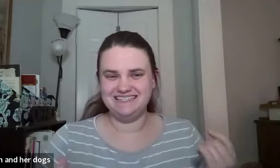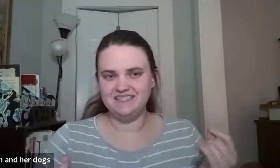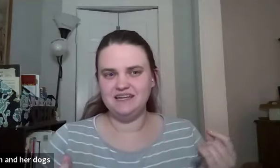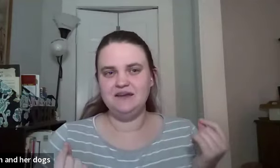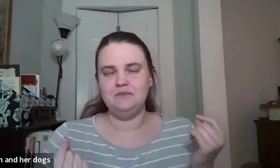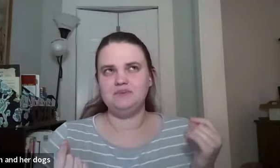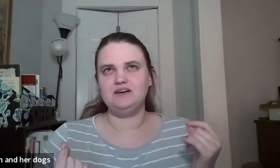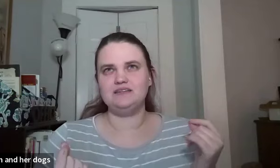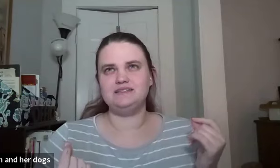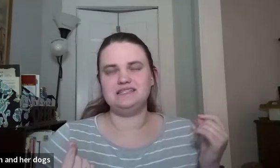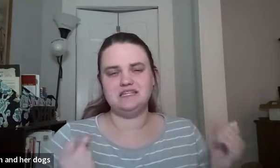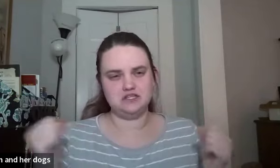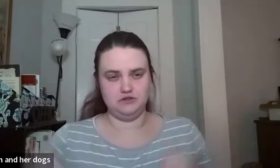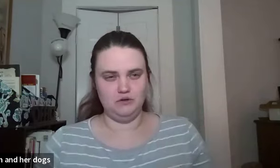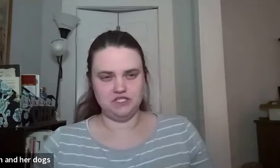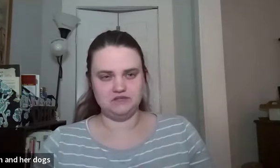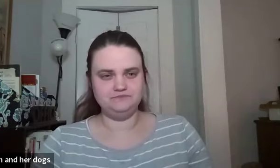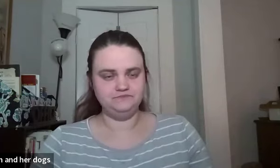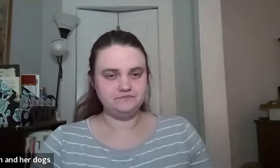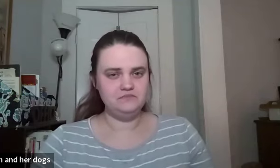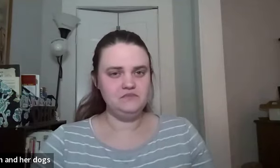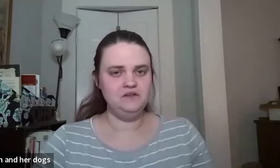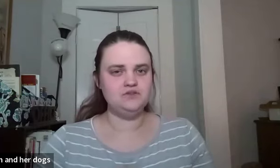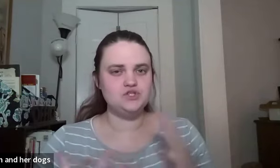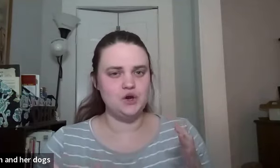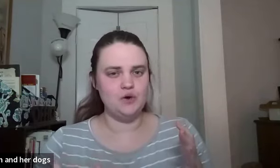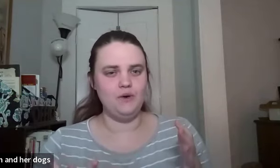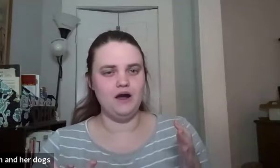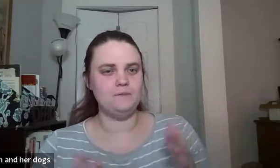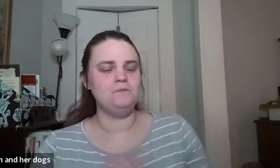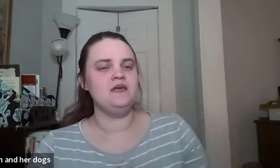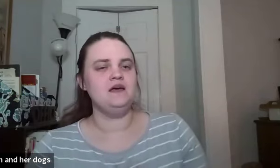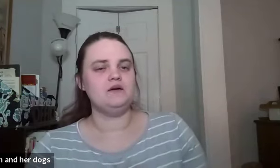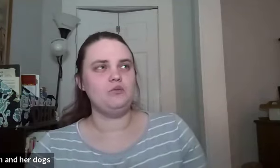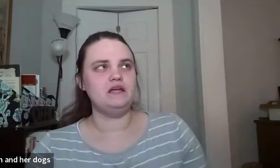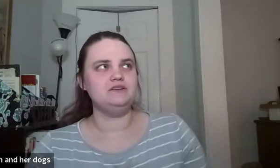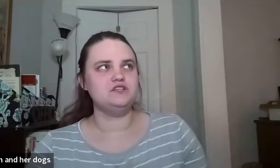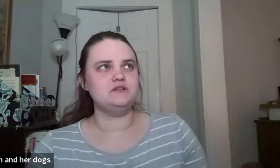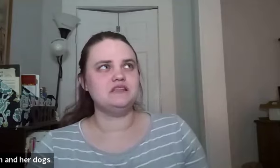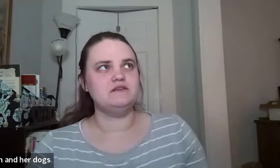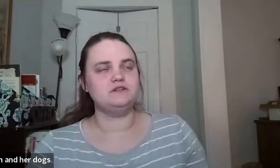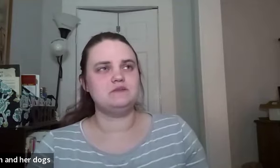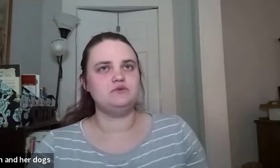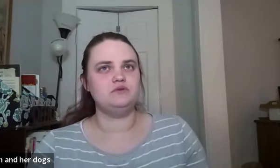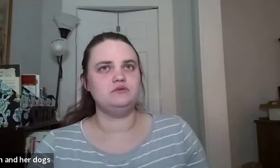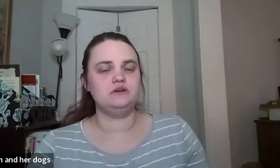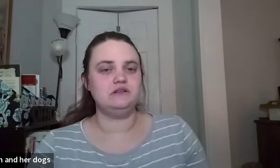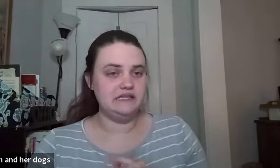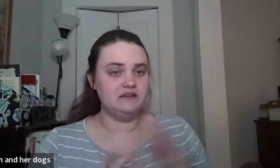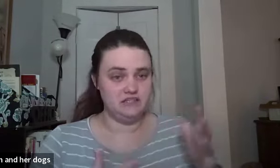did, because it's a yes or no question. So what you do is like, for example, clean, like, did you